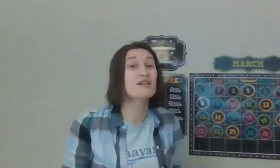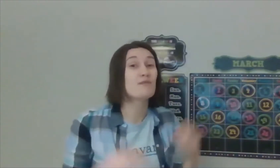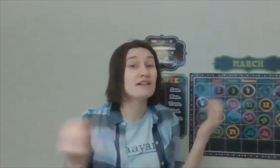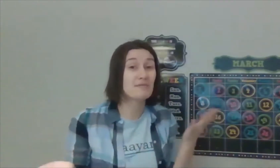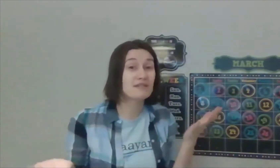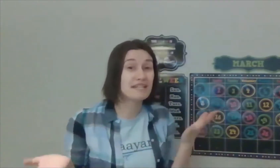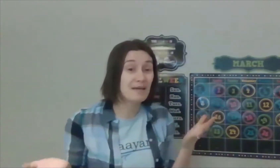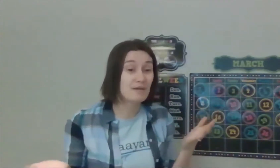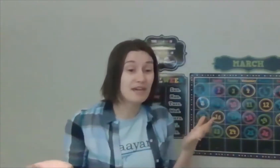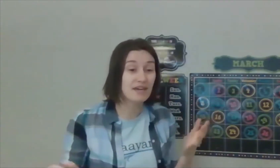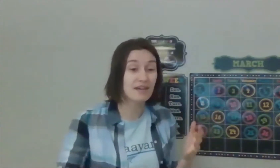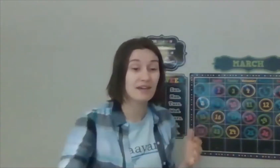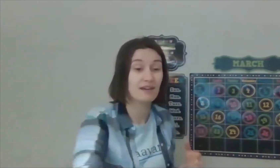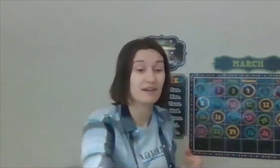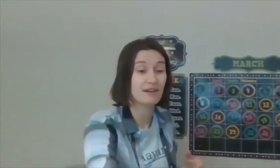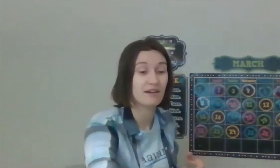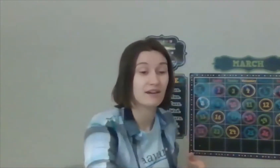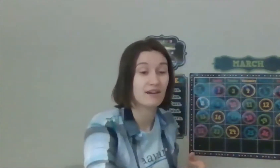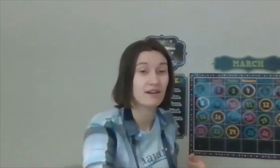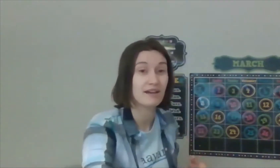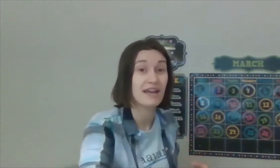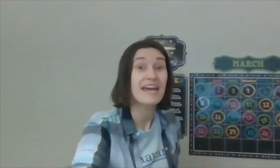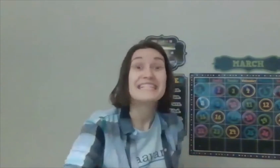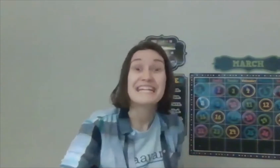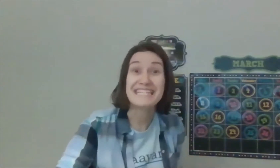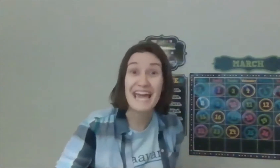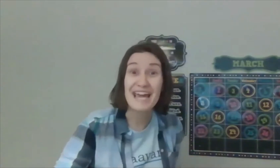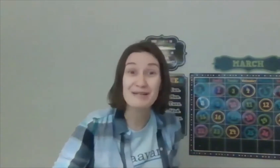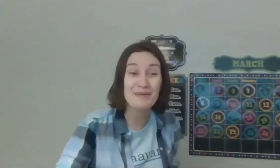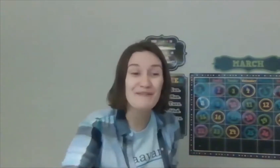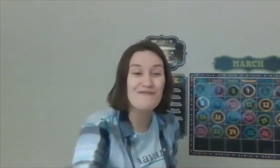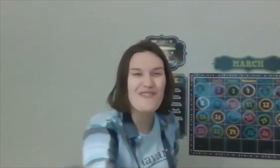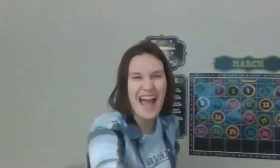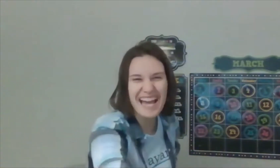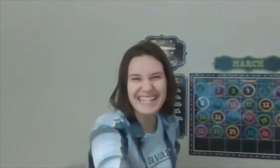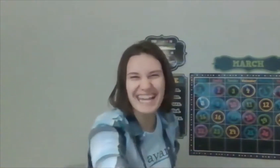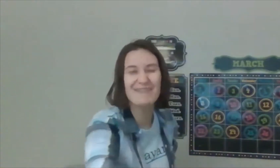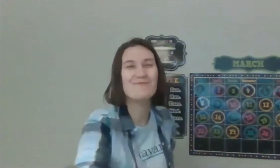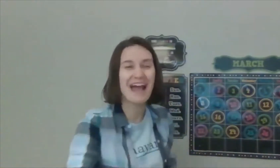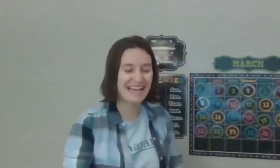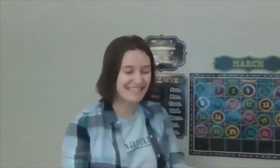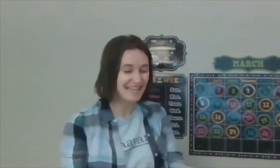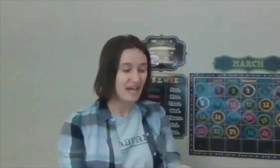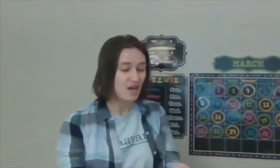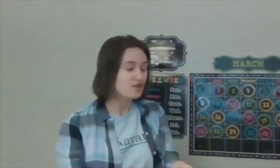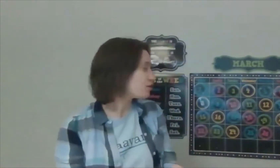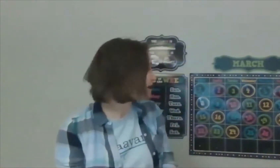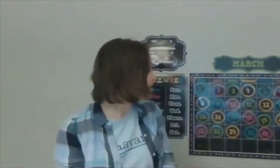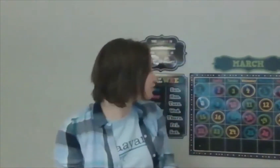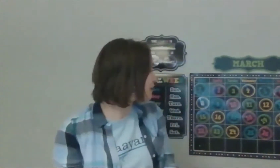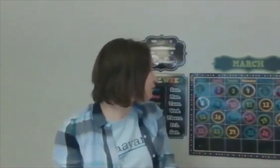what day would today be? Friday. Today would be Friday, right? So yesterday was